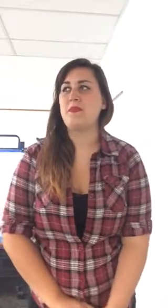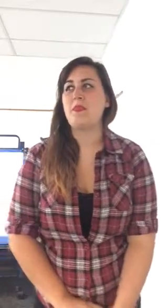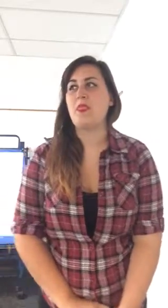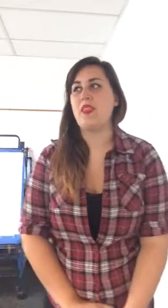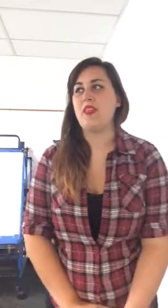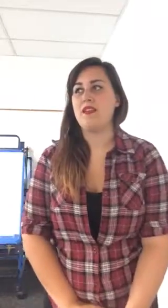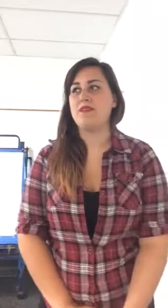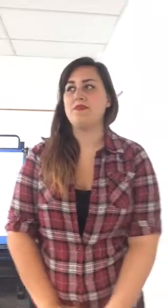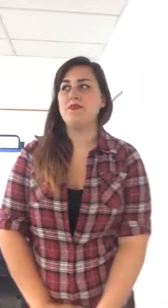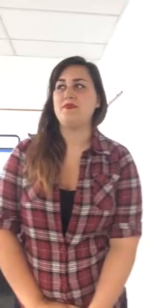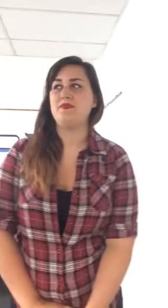Bones.